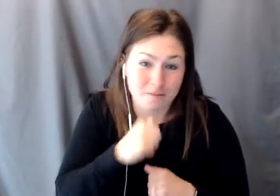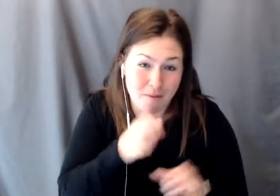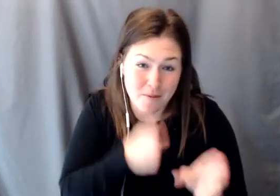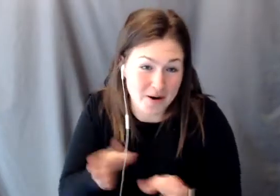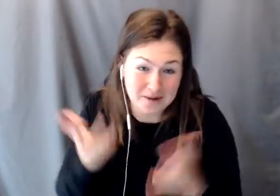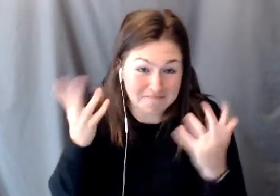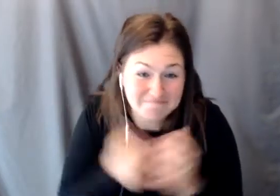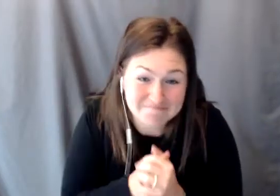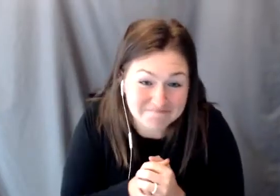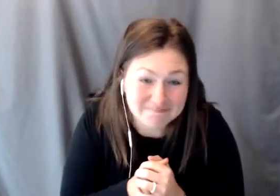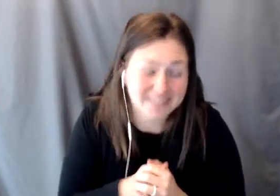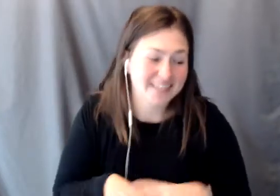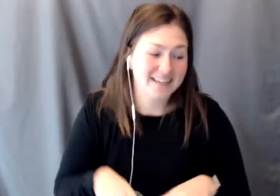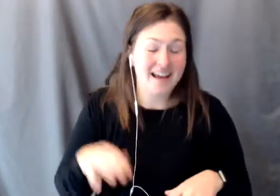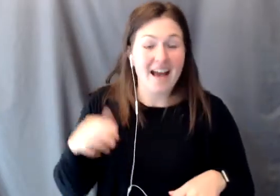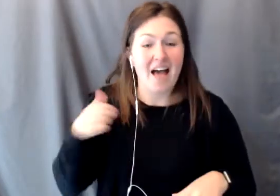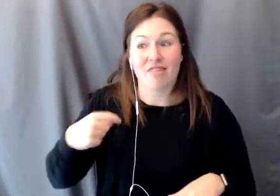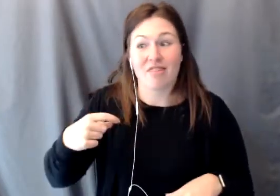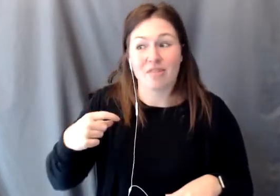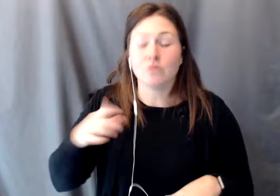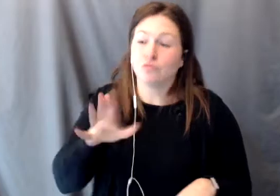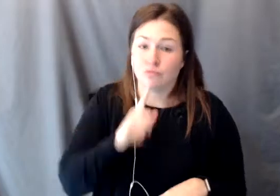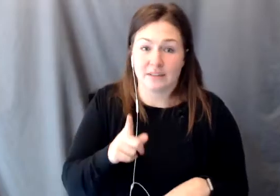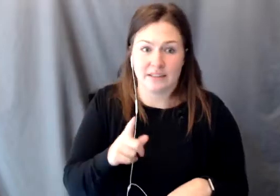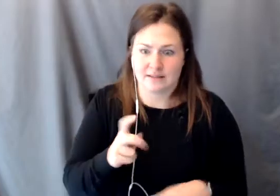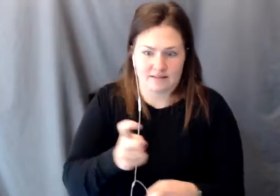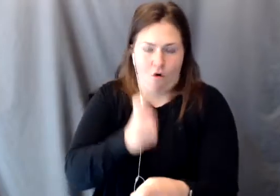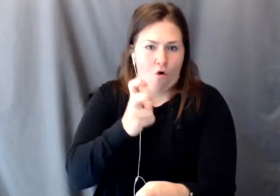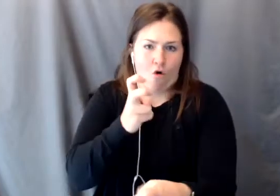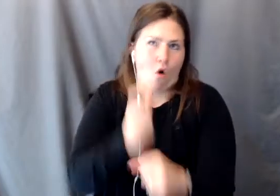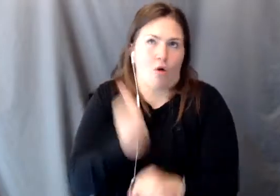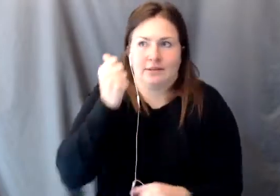And it's been the hardest thing I have ever done.